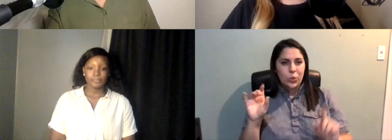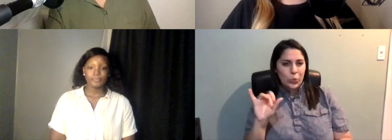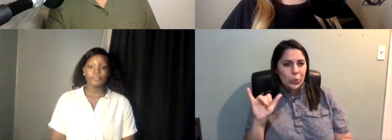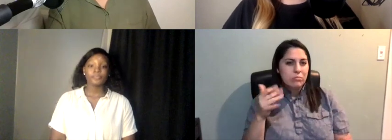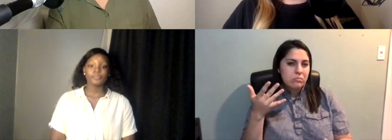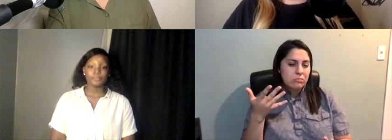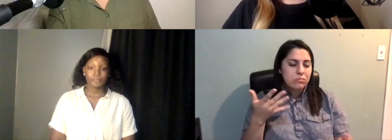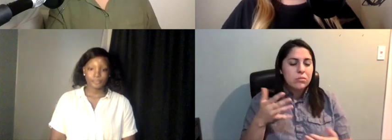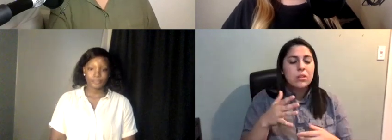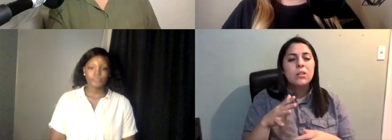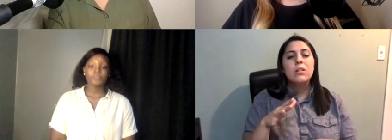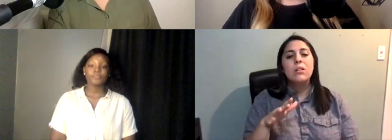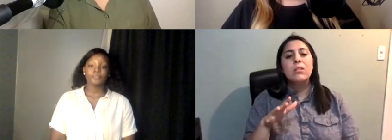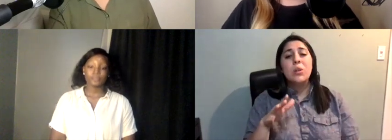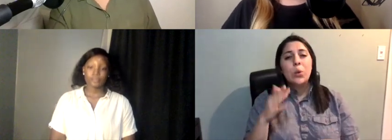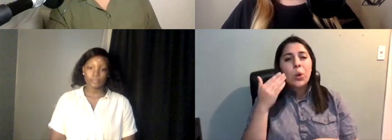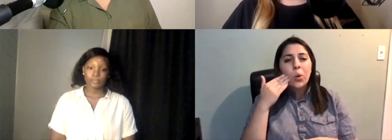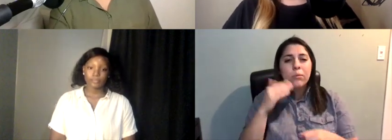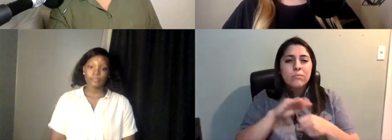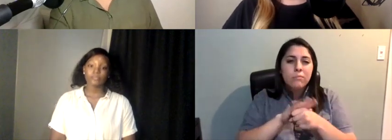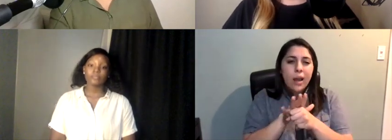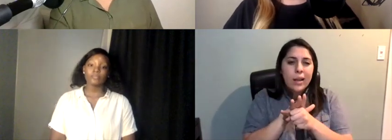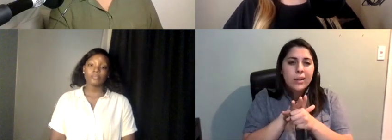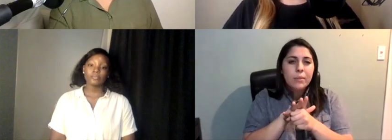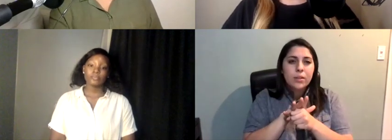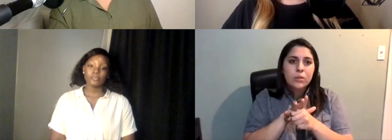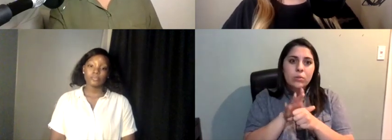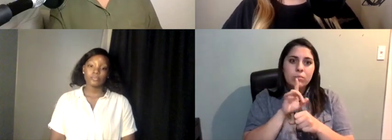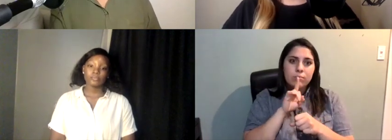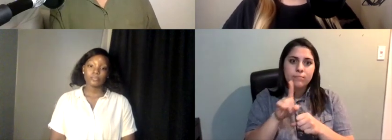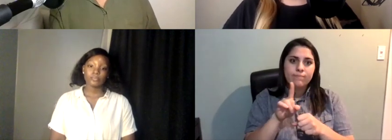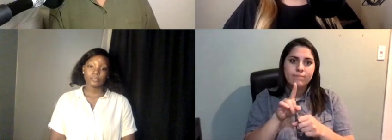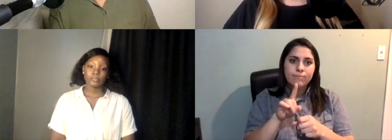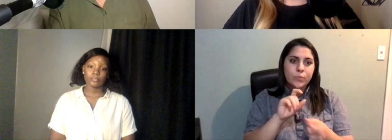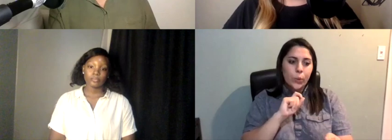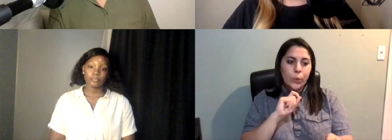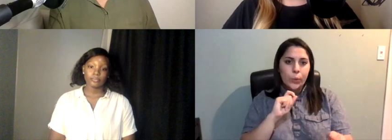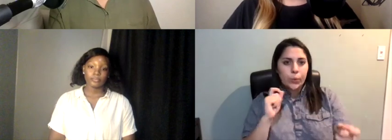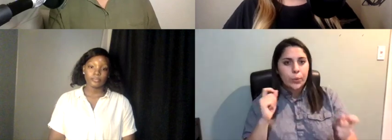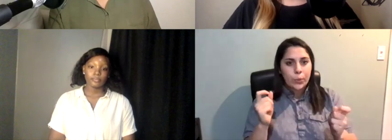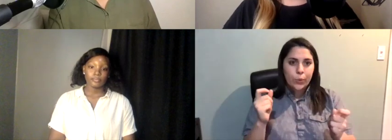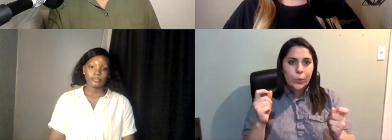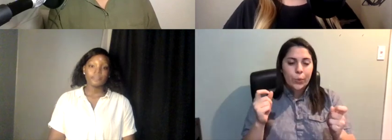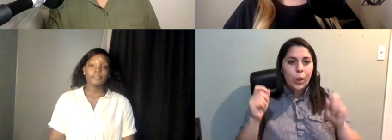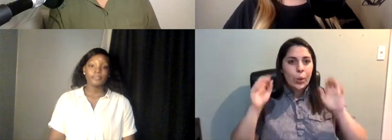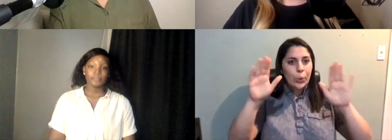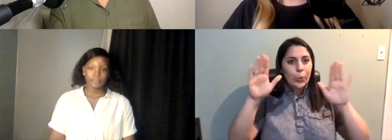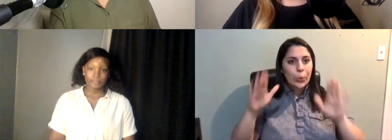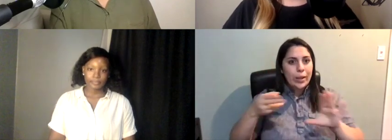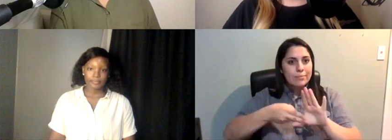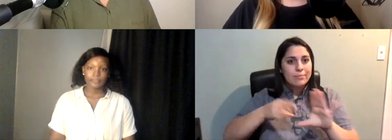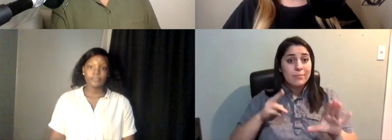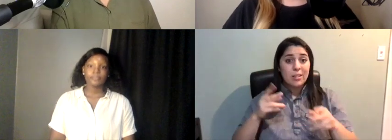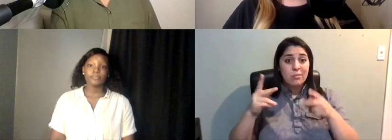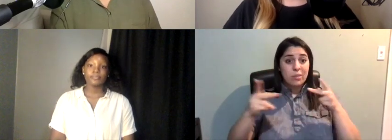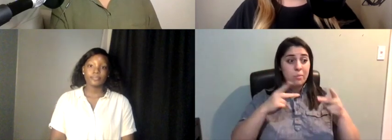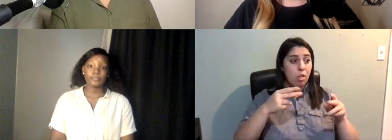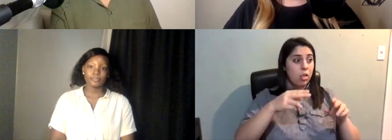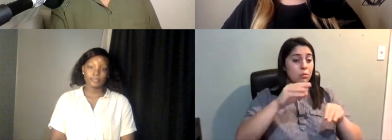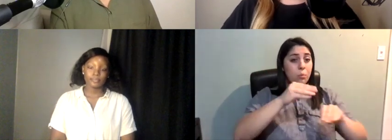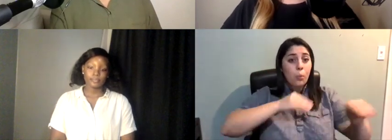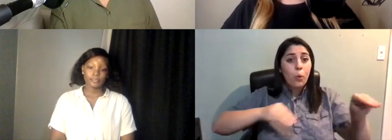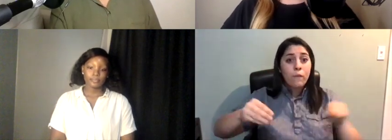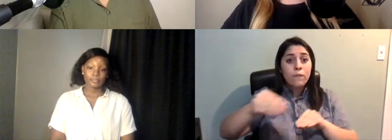And the pandemic can help shift this. Like we said, the great resignation, people are moving around, you know, we're seeing these numbers of people